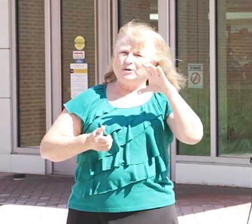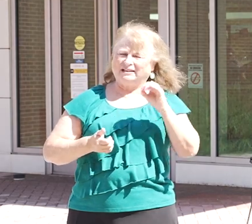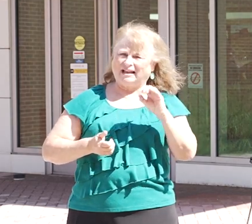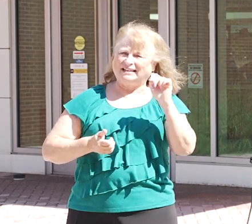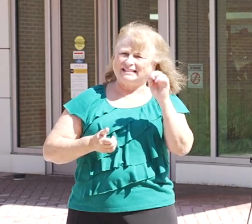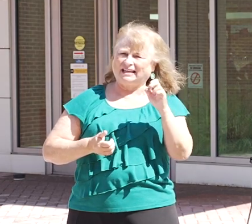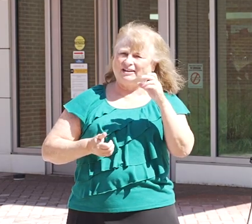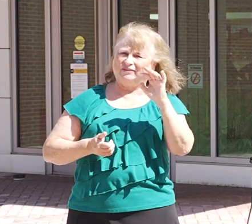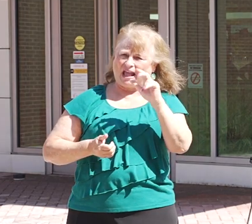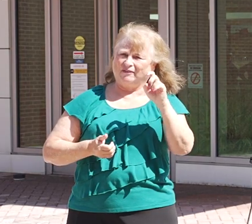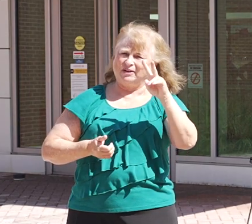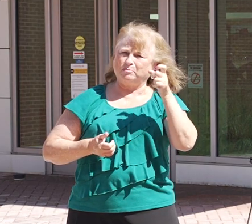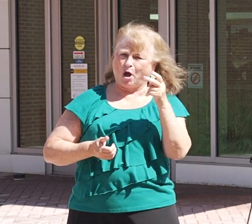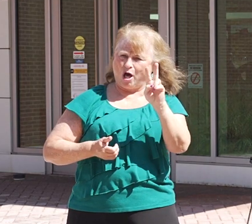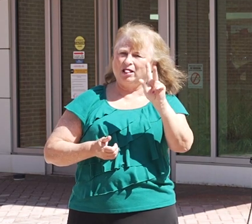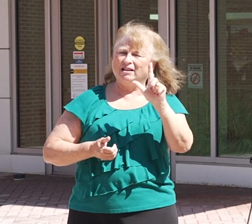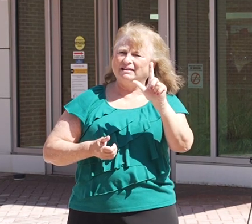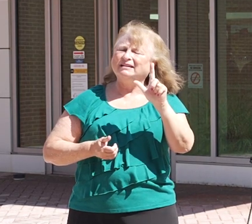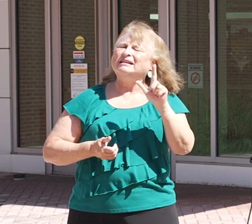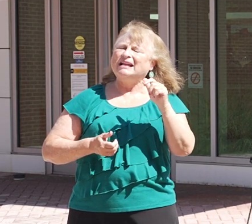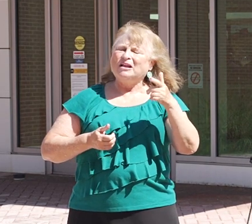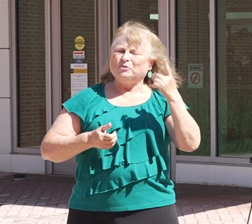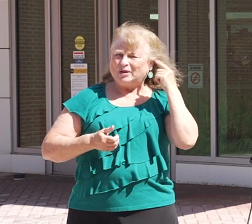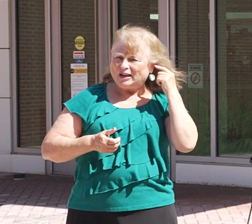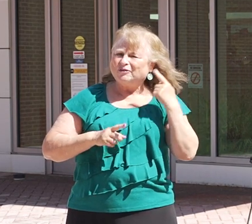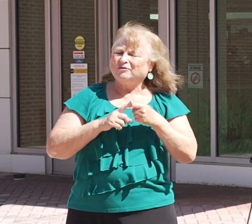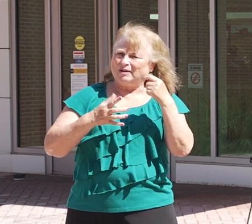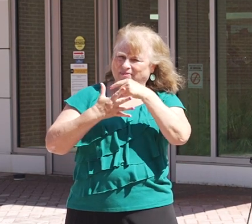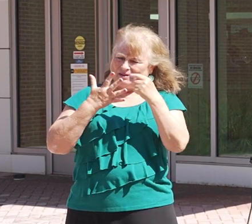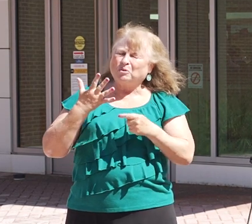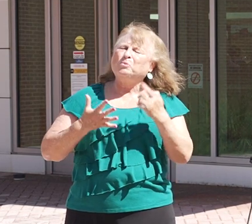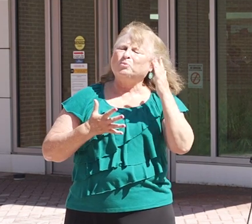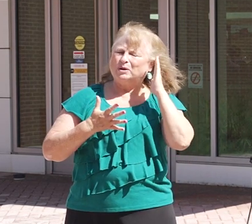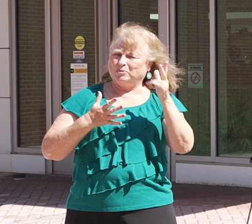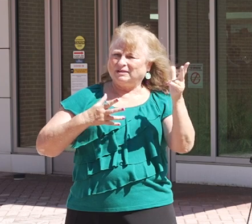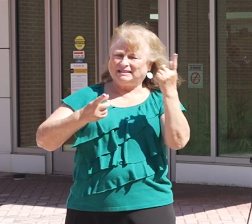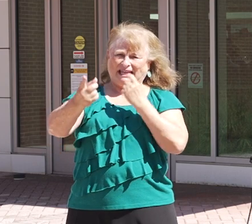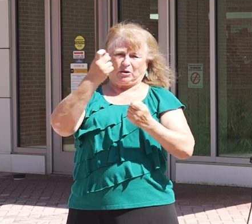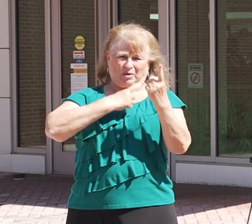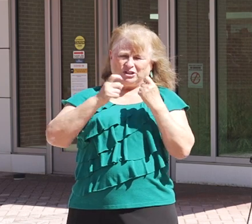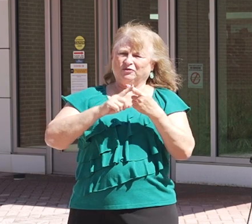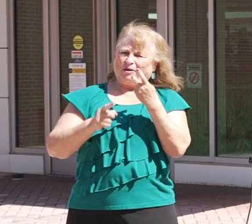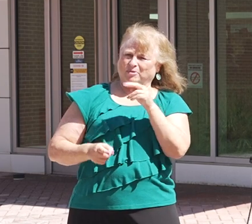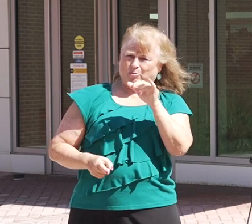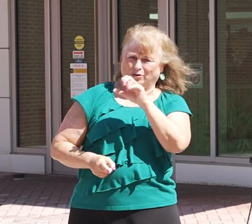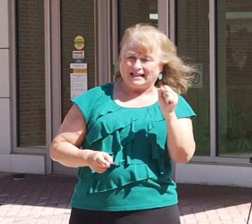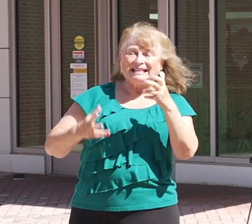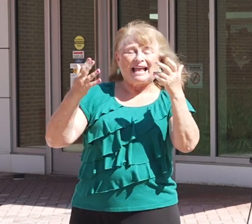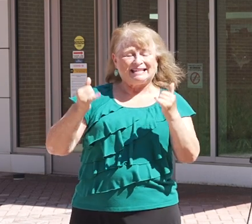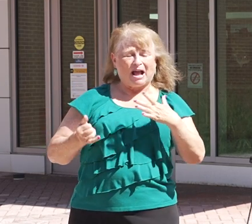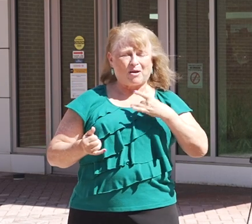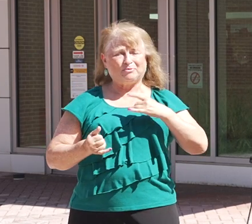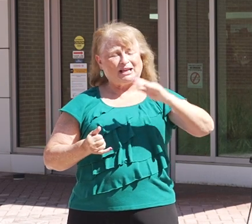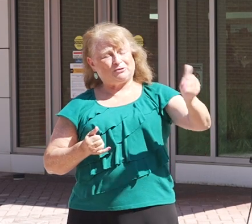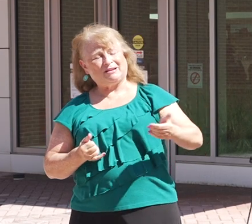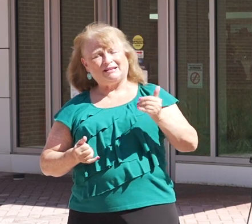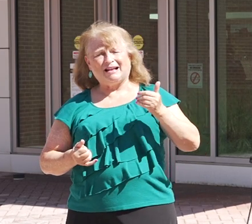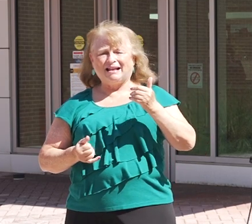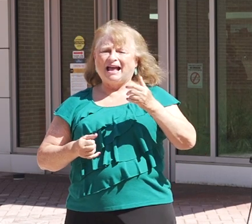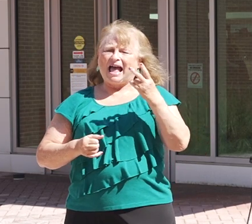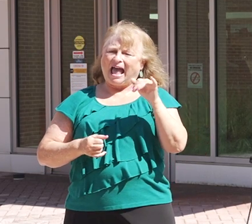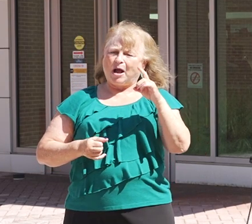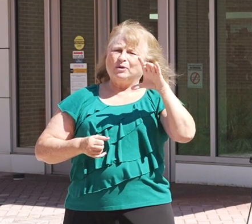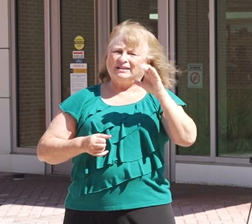Ball. After hearing from our county executive and law enforcement officials, we will take questions from the press. And now I would like to introduce our Howard